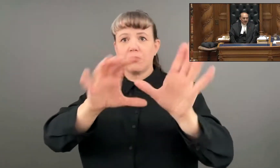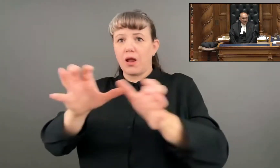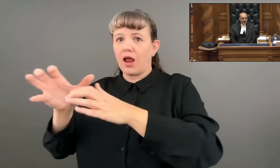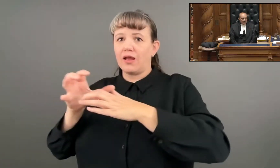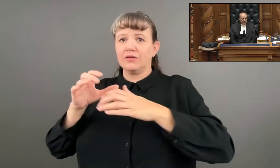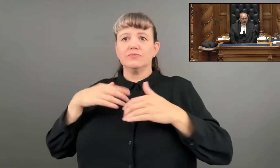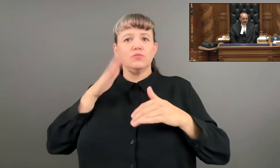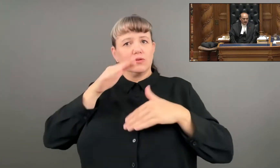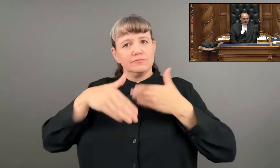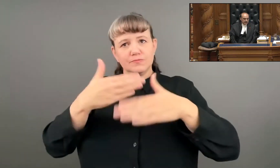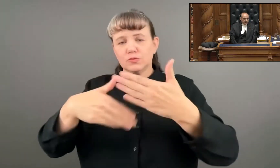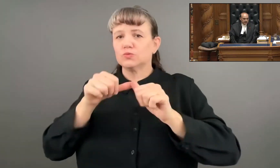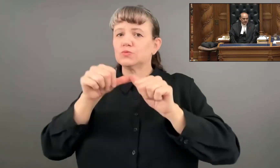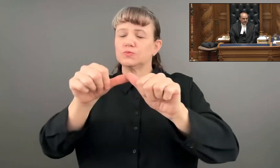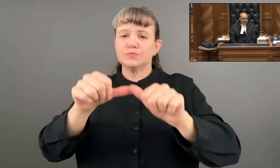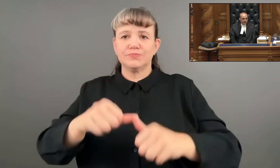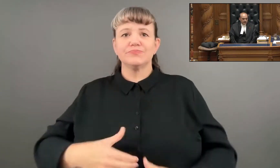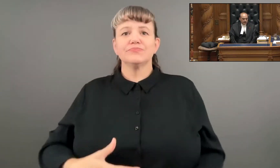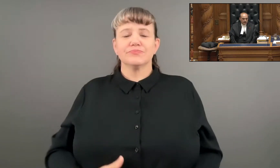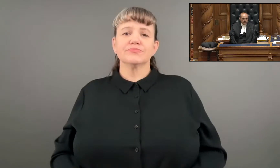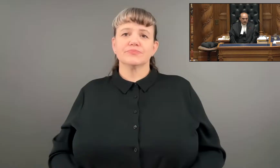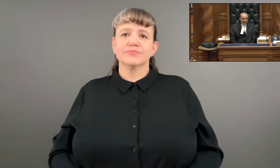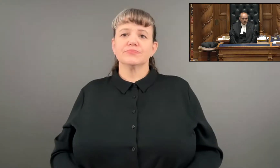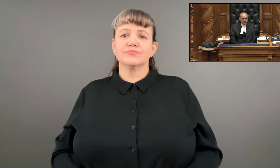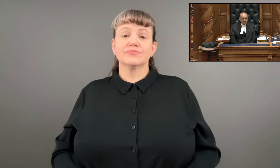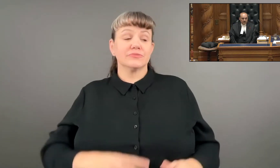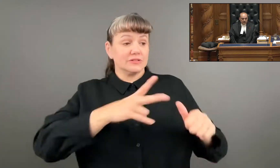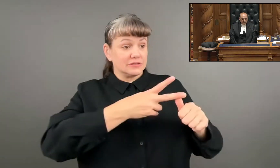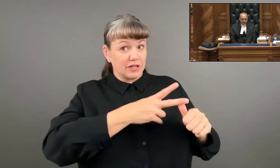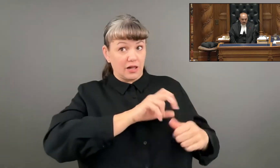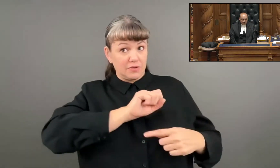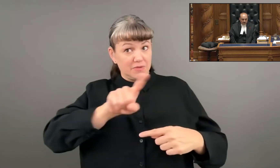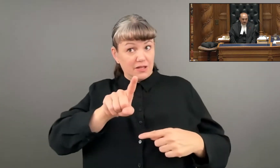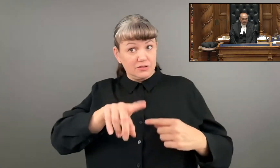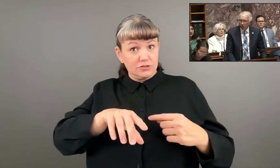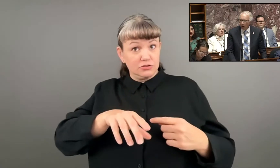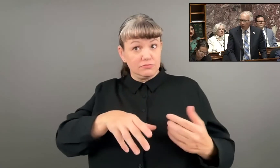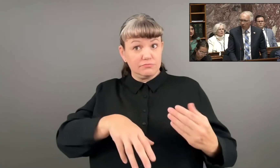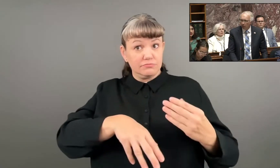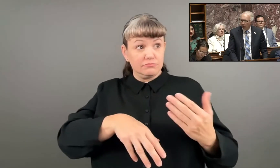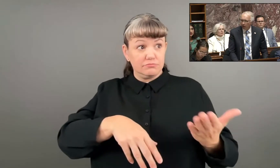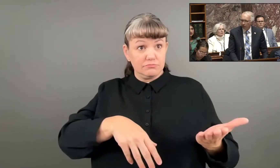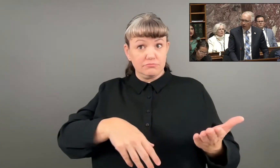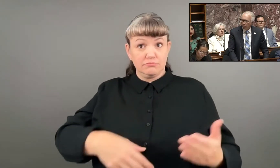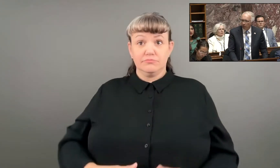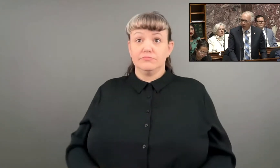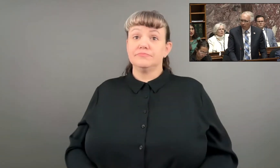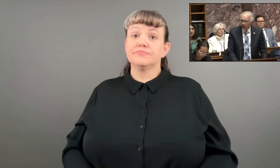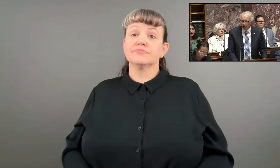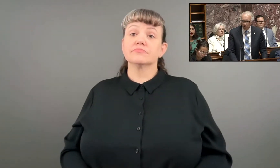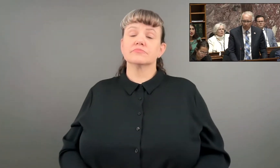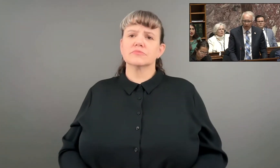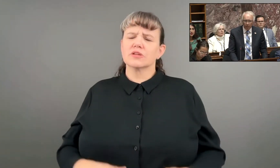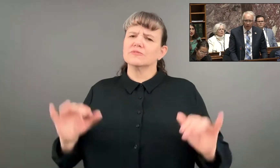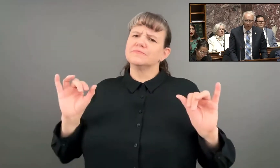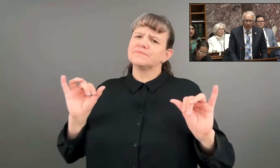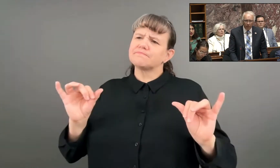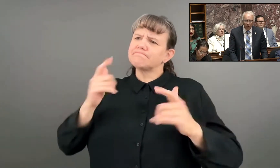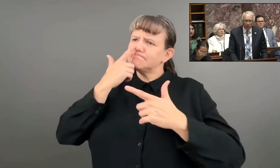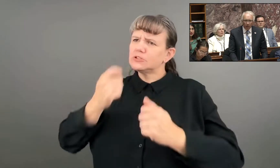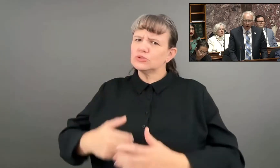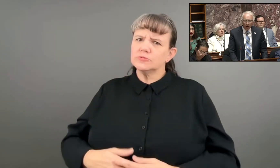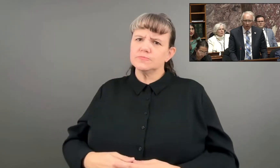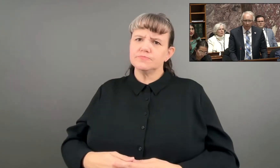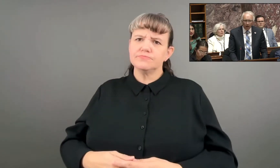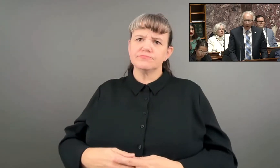Member has a second supplemental. Thank you, Mr. Speaker. Well, it's interesting. So they don't argue extinguishment and protection of private property rights